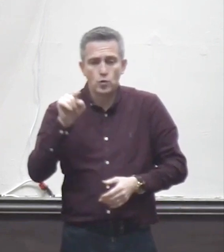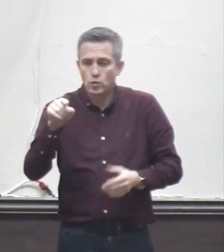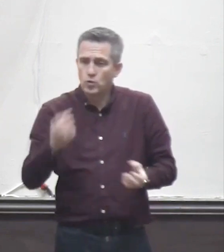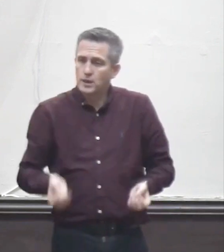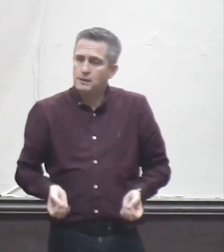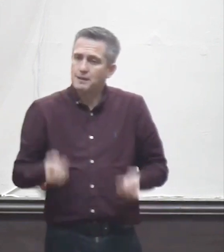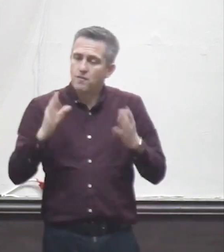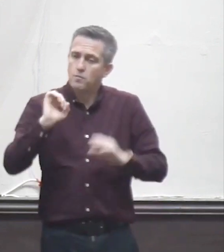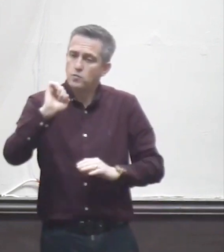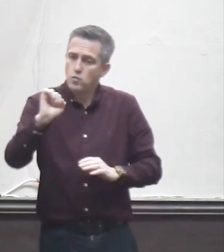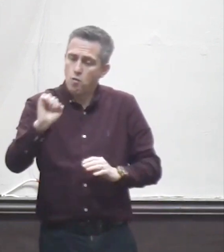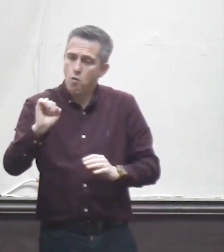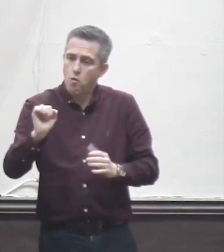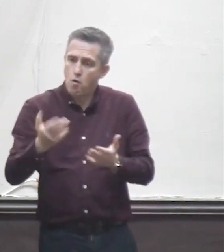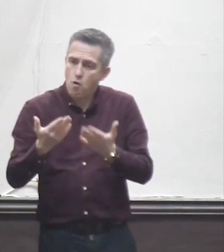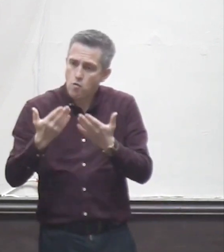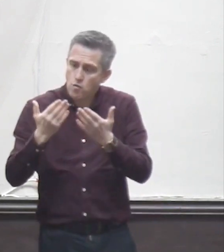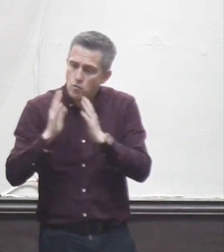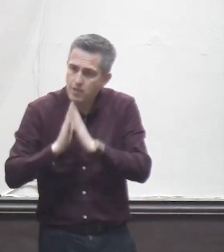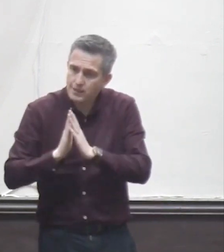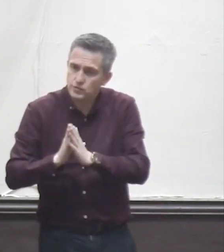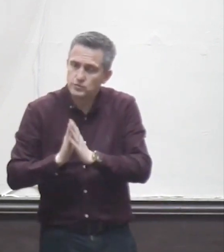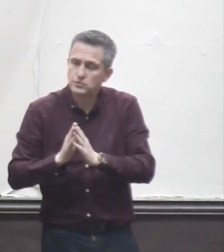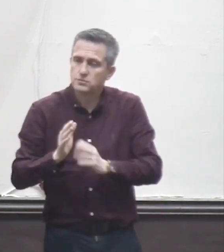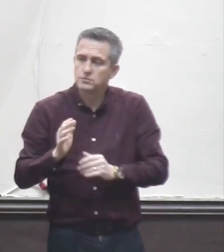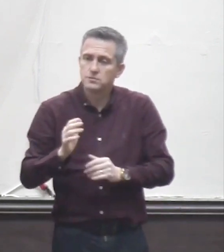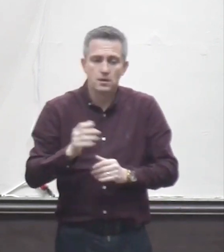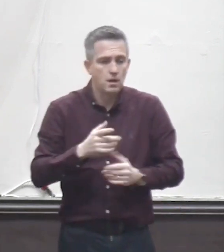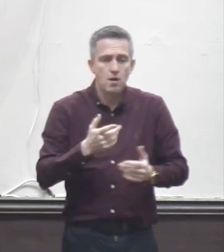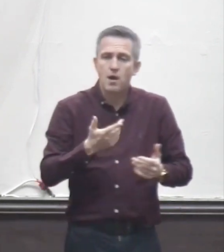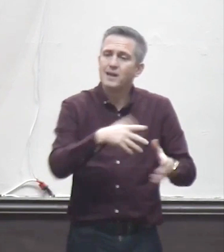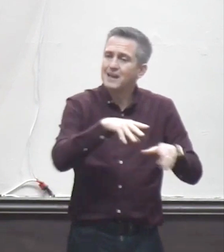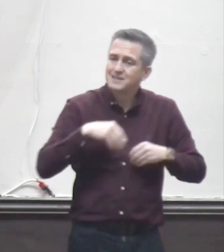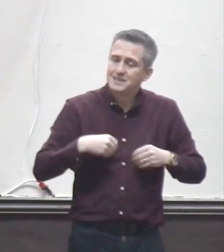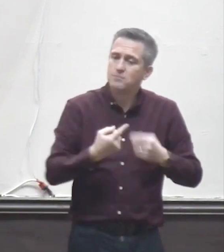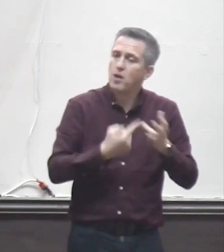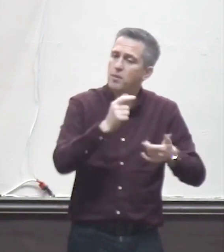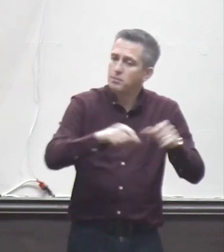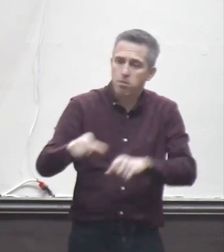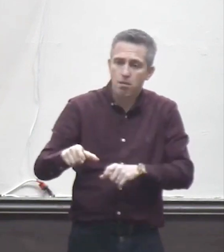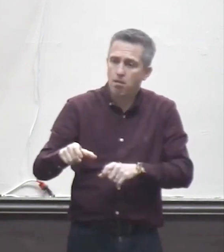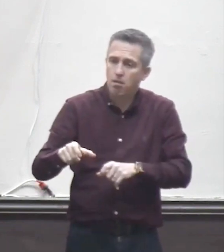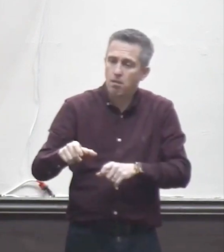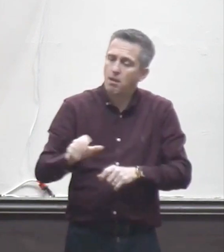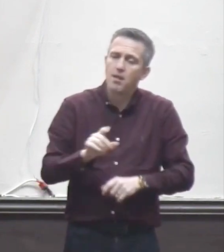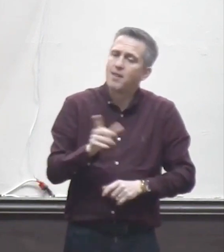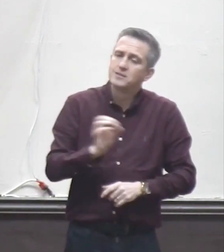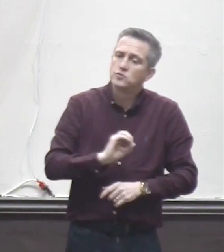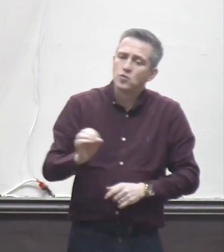religion and to give up his fundamentals of Tawheed for them to accept other people. This is not what tolerance